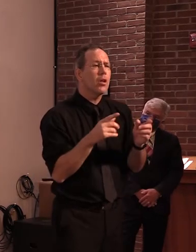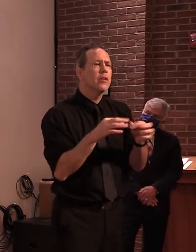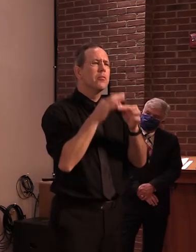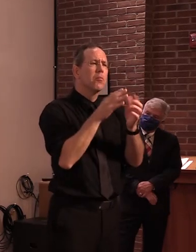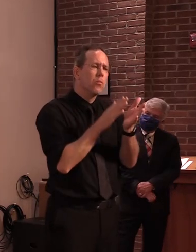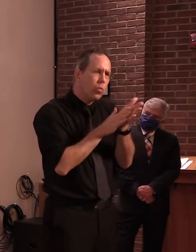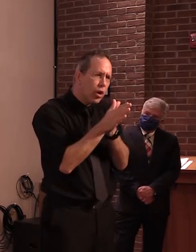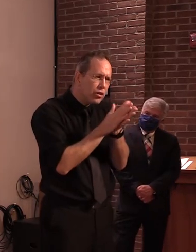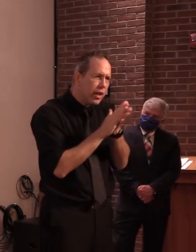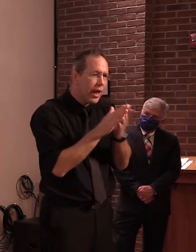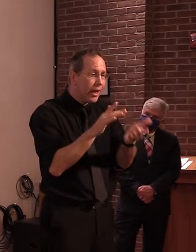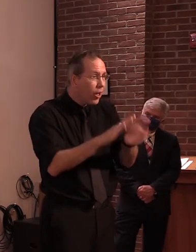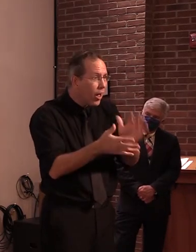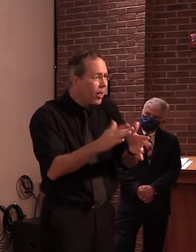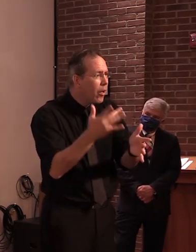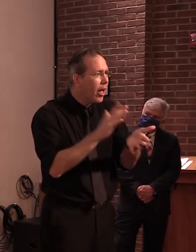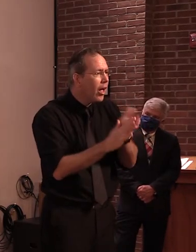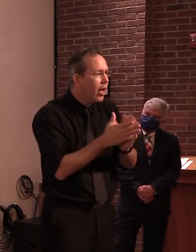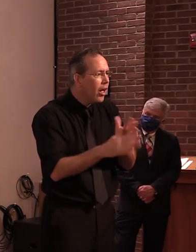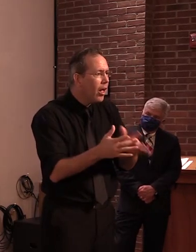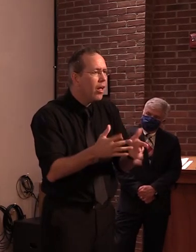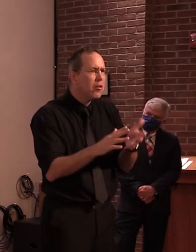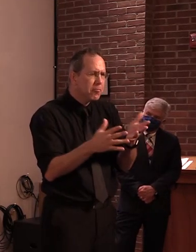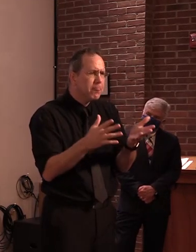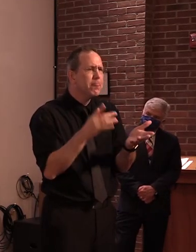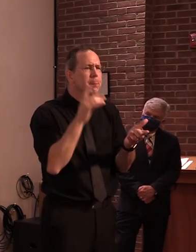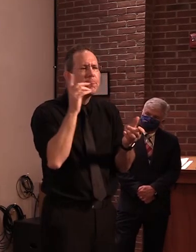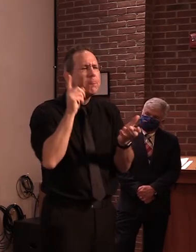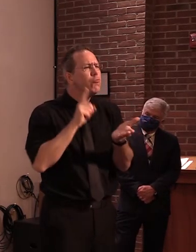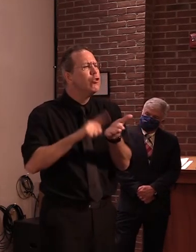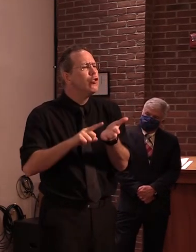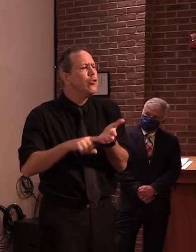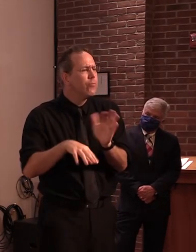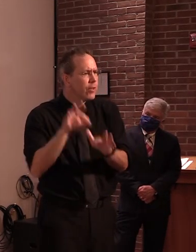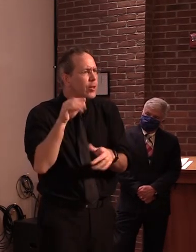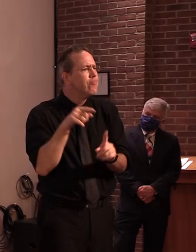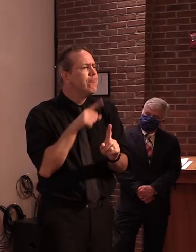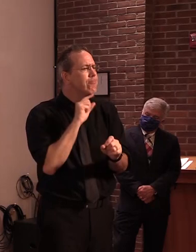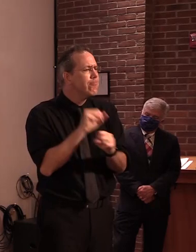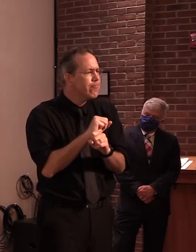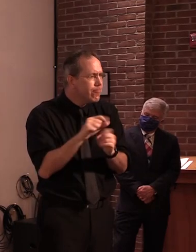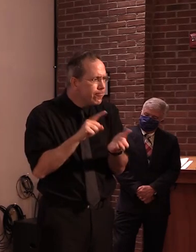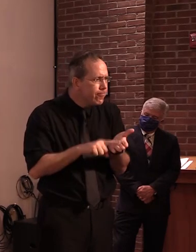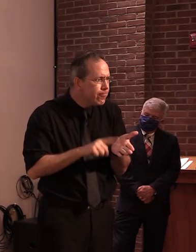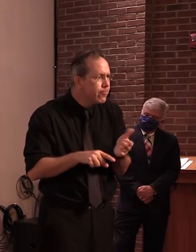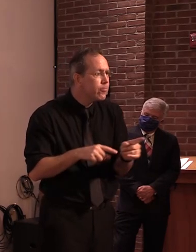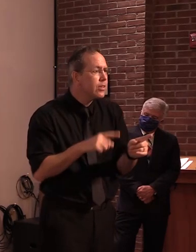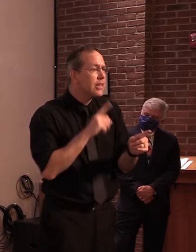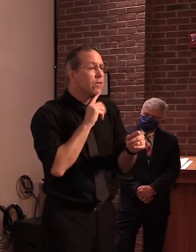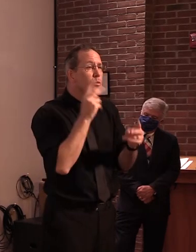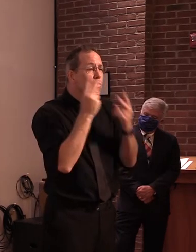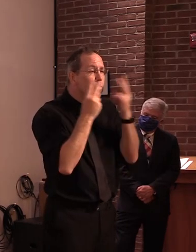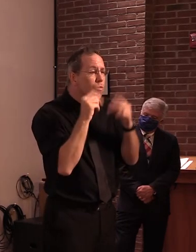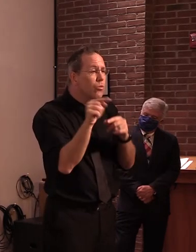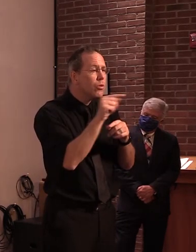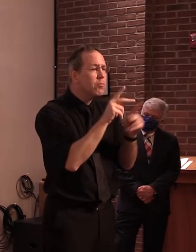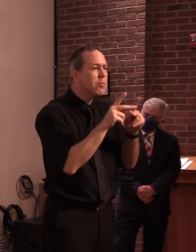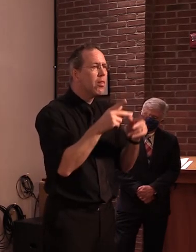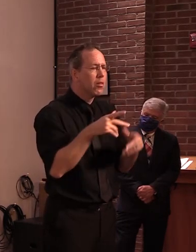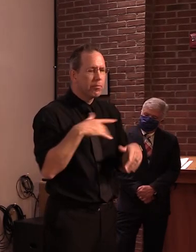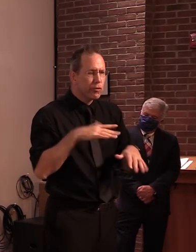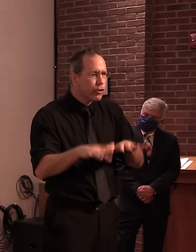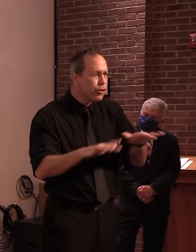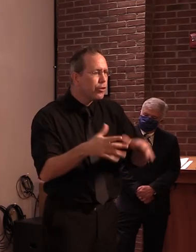because people have done studies of just looking around a room, how often people touch their